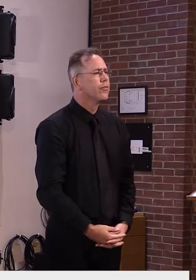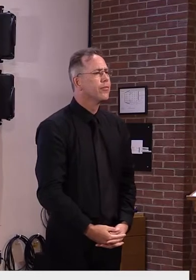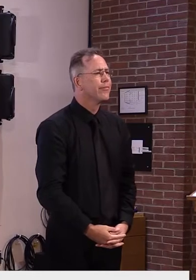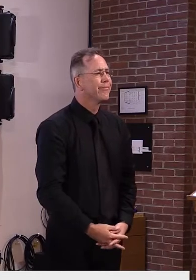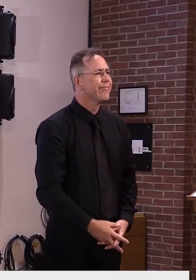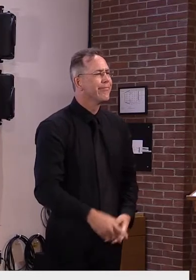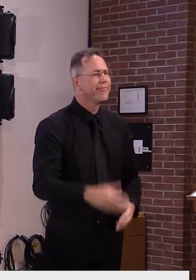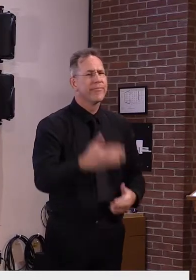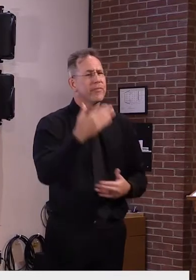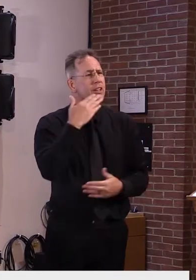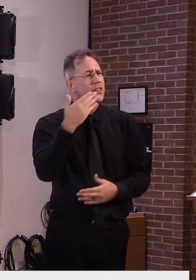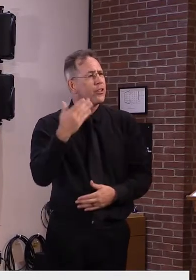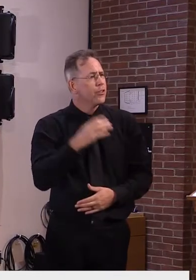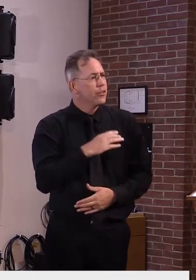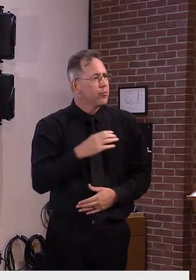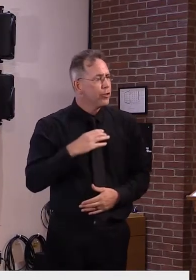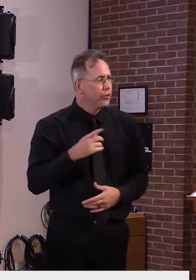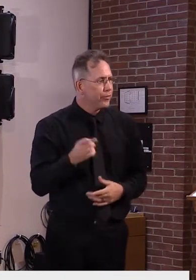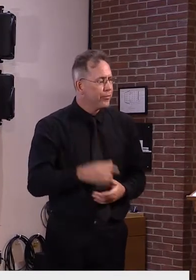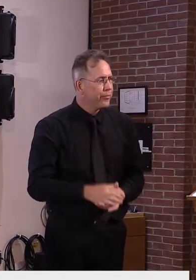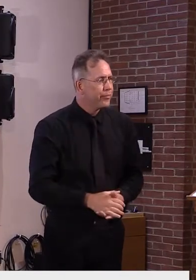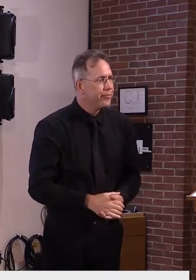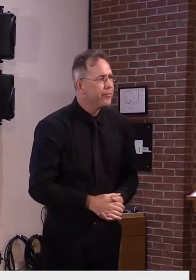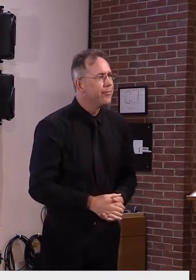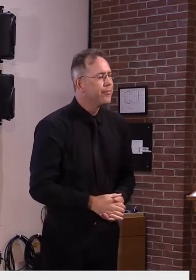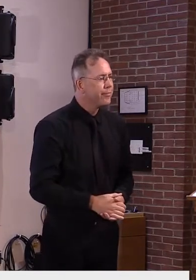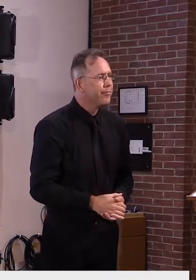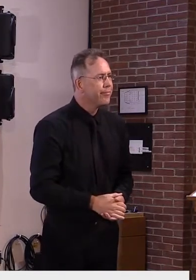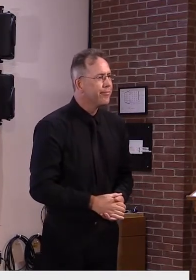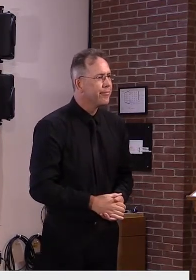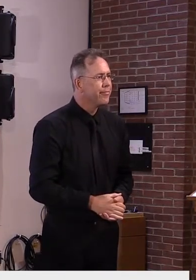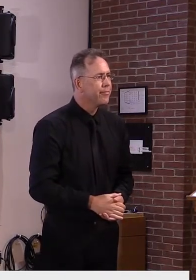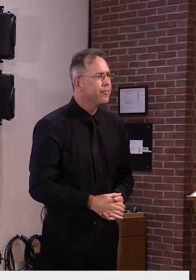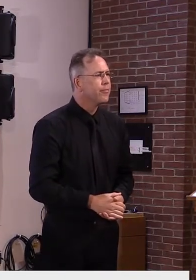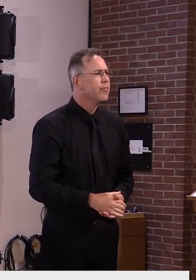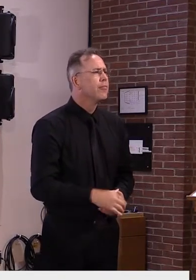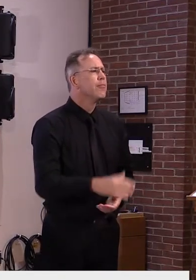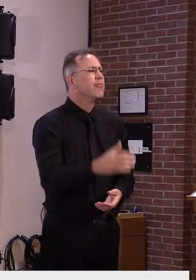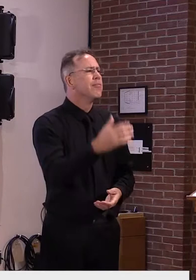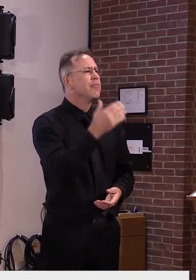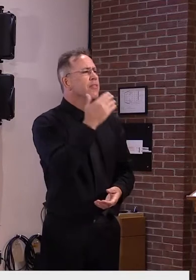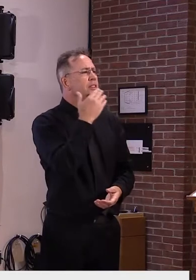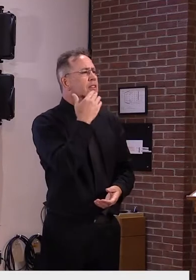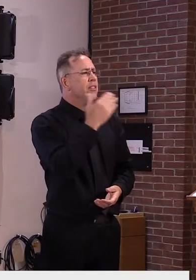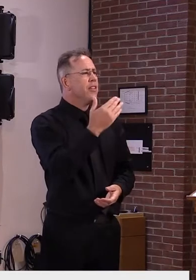Thanks, Secretary French, and thanks for the plug for public health as well.